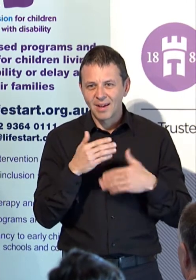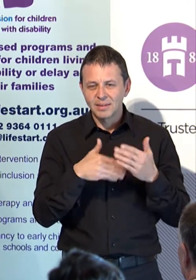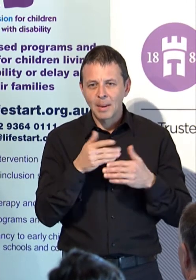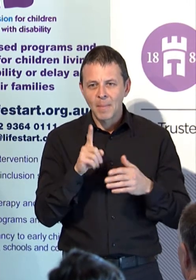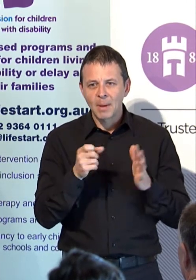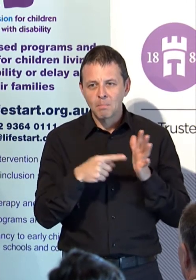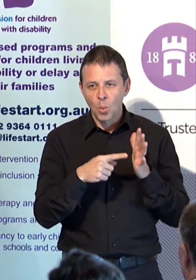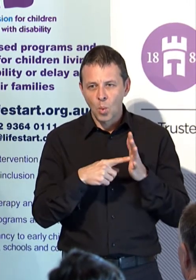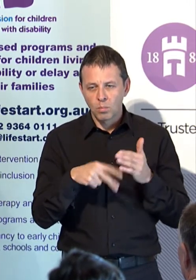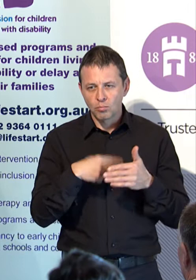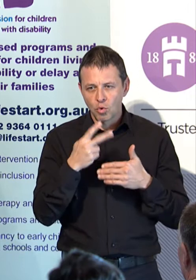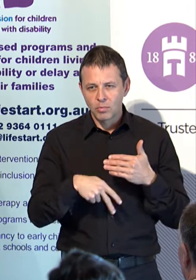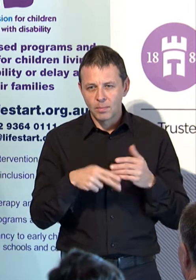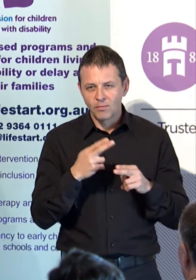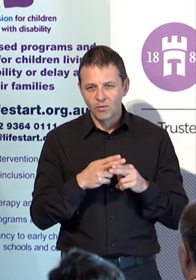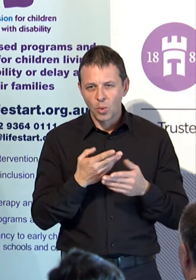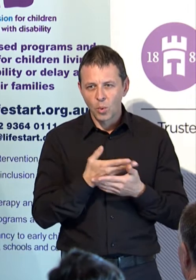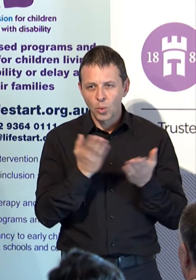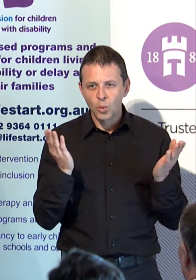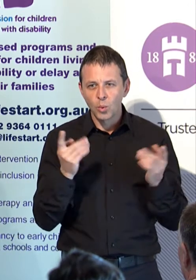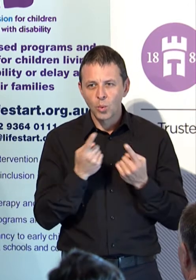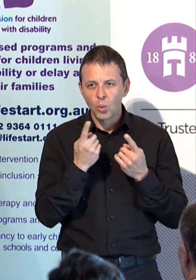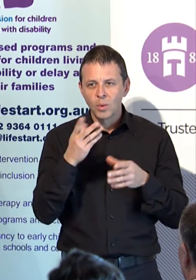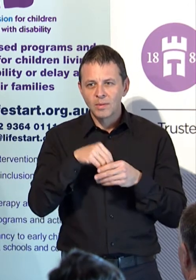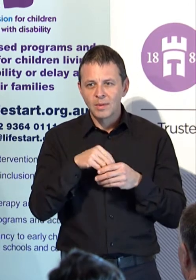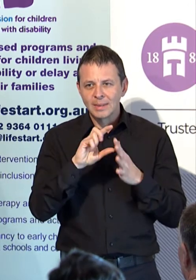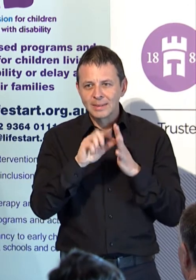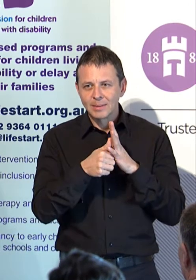important program for everyone in the disability sector.